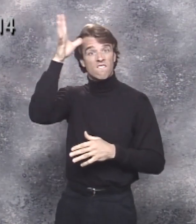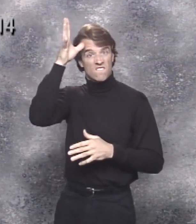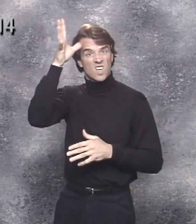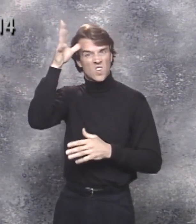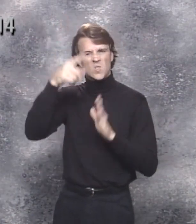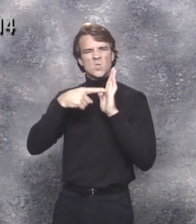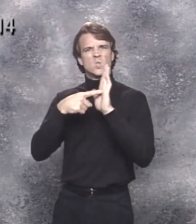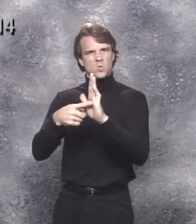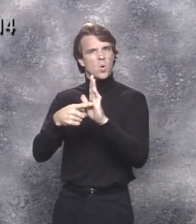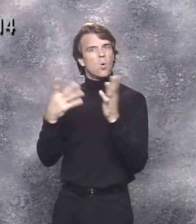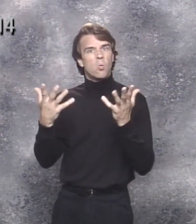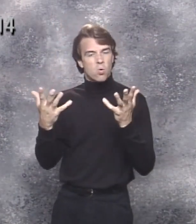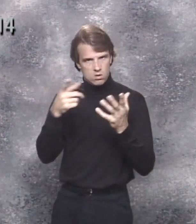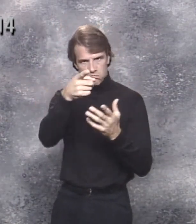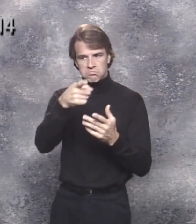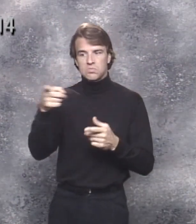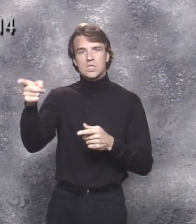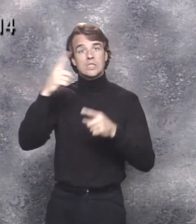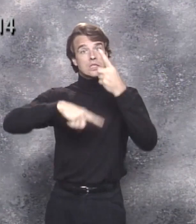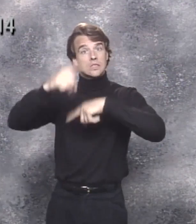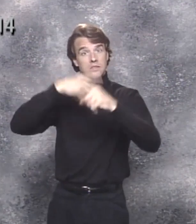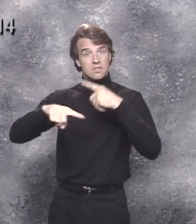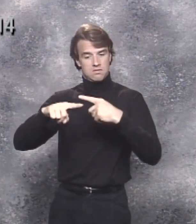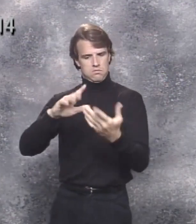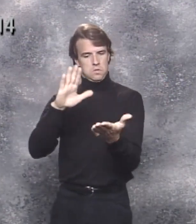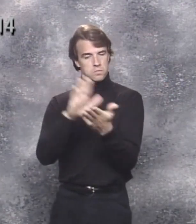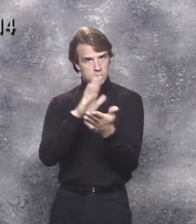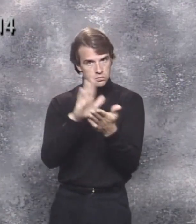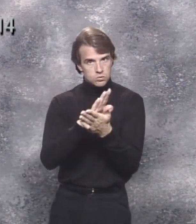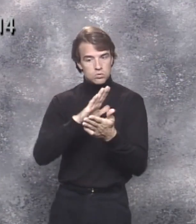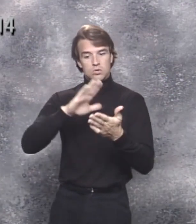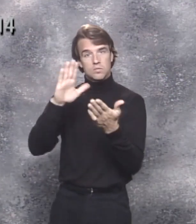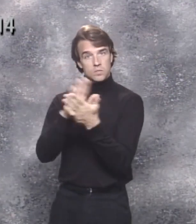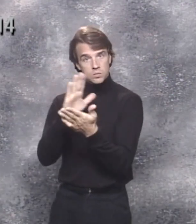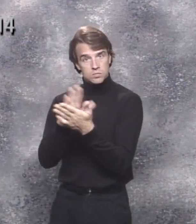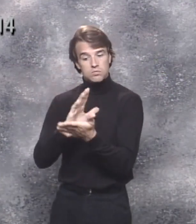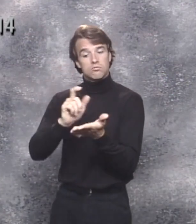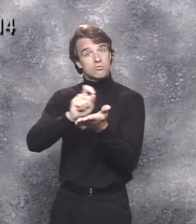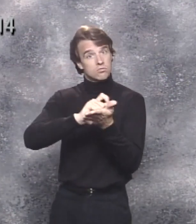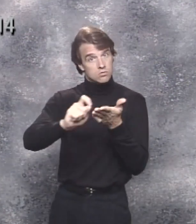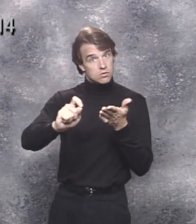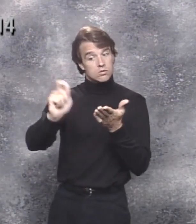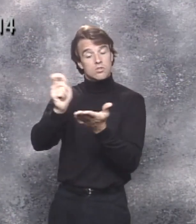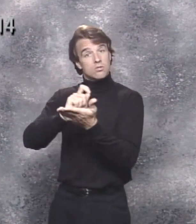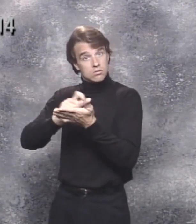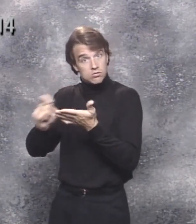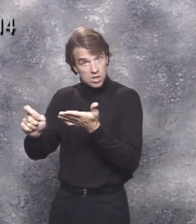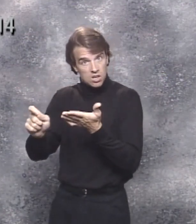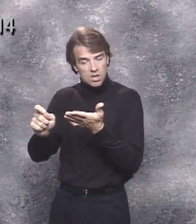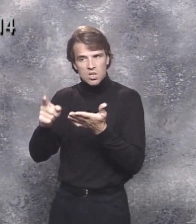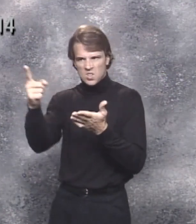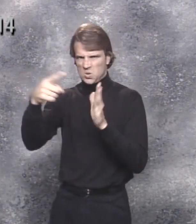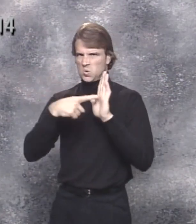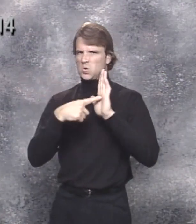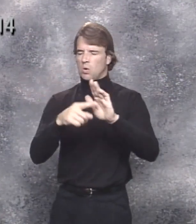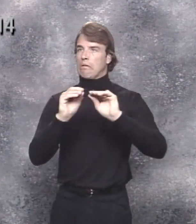example, Dad, as you observed, demonstrated this when he signed filling out forms. It